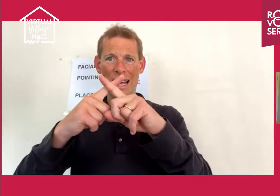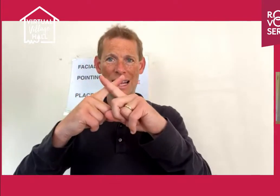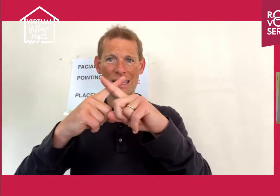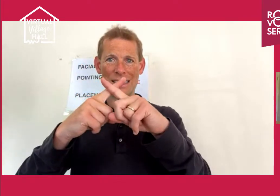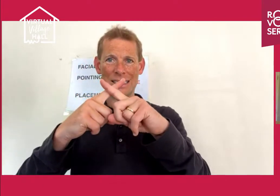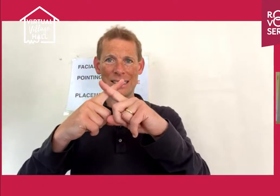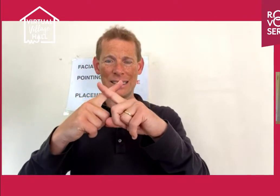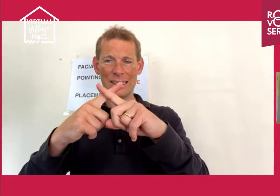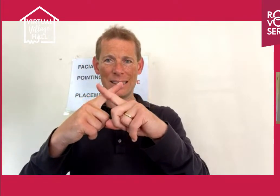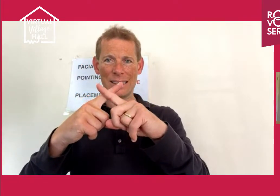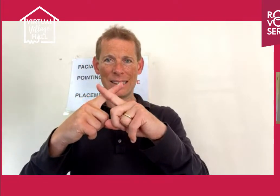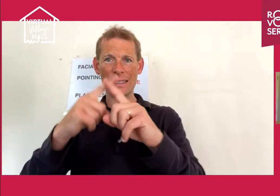X,